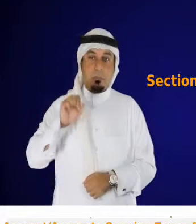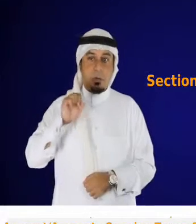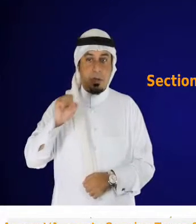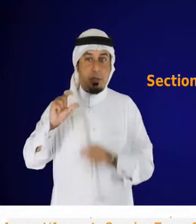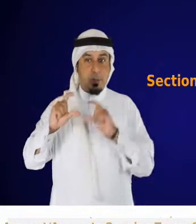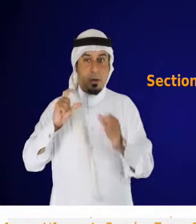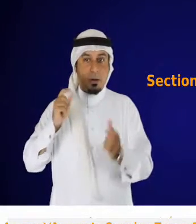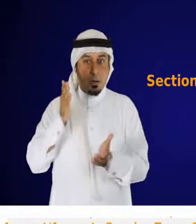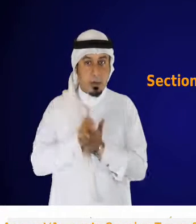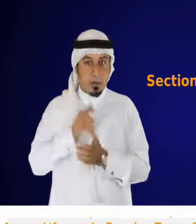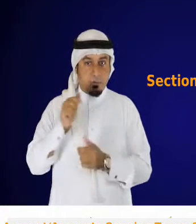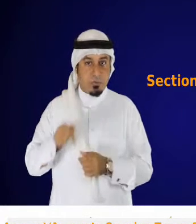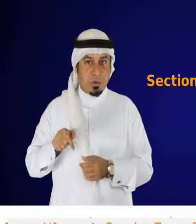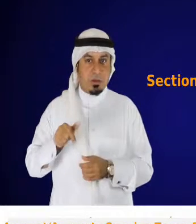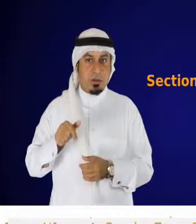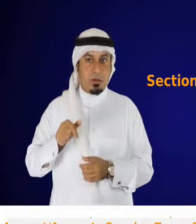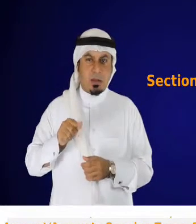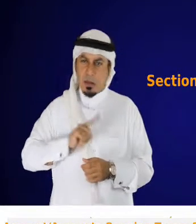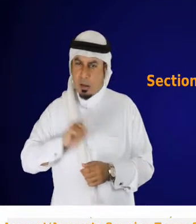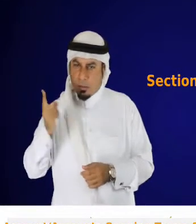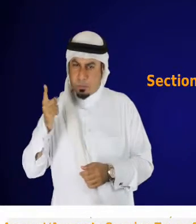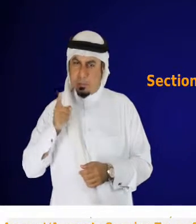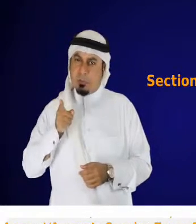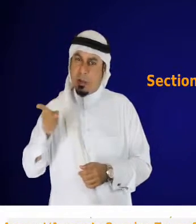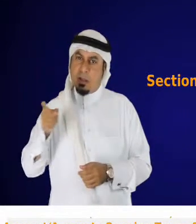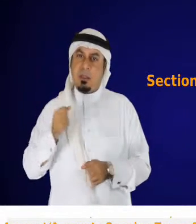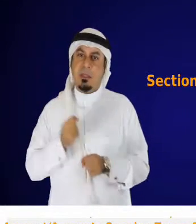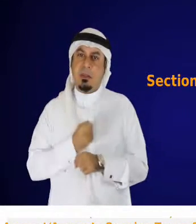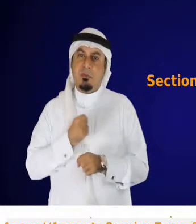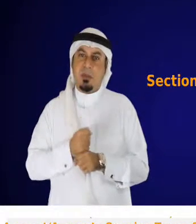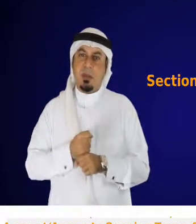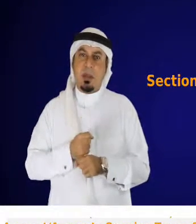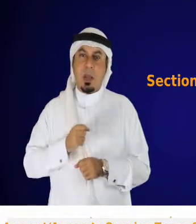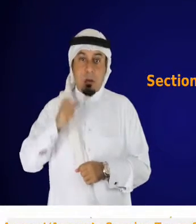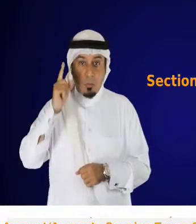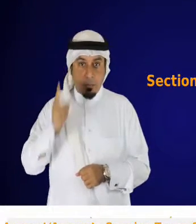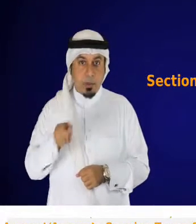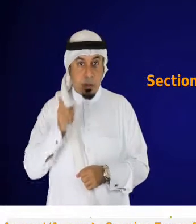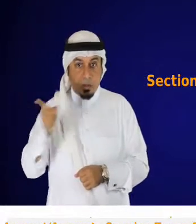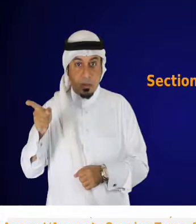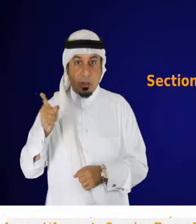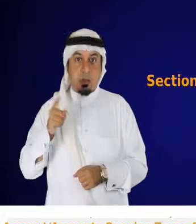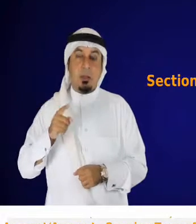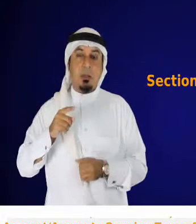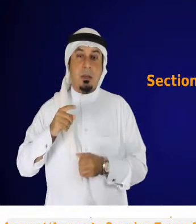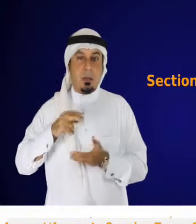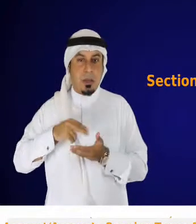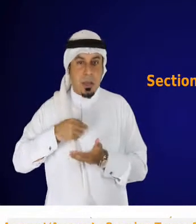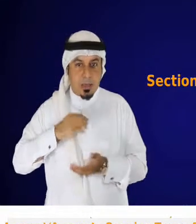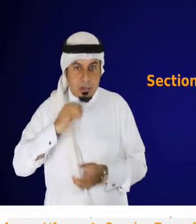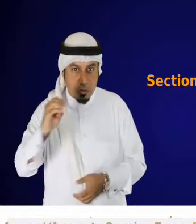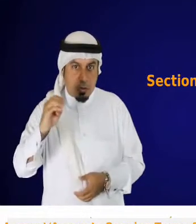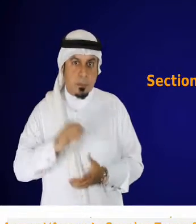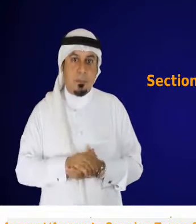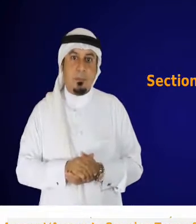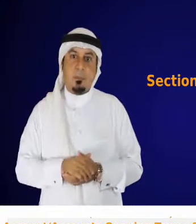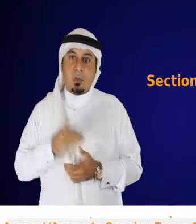6. The bank shall not be responsible in case it failed to detect fraud, unless that was due to negligence from its side.